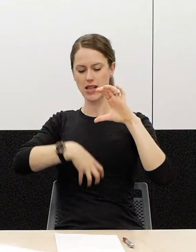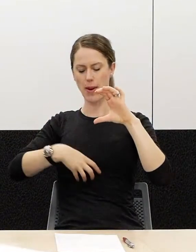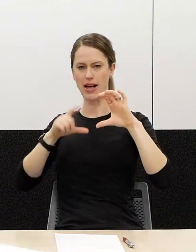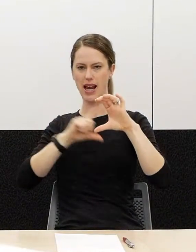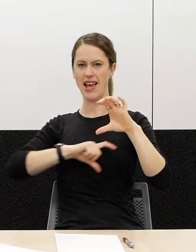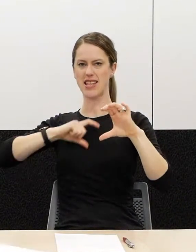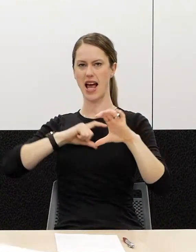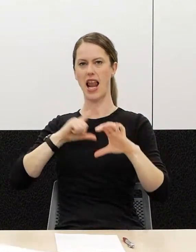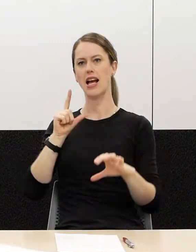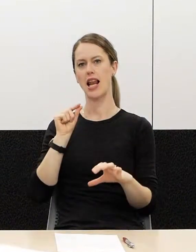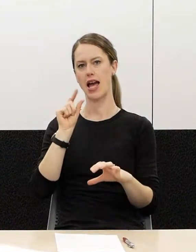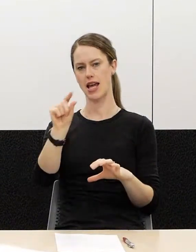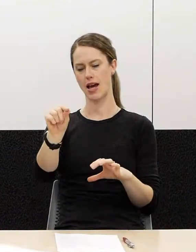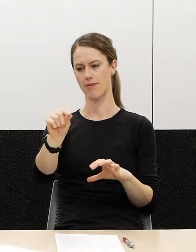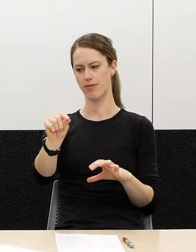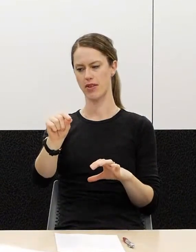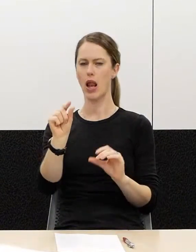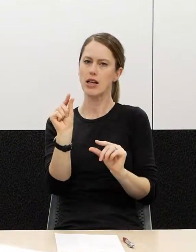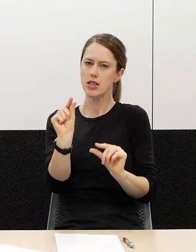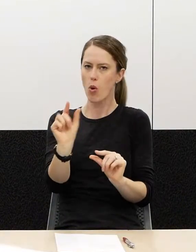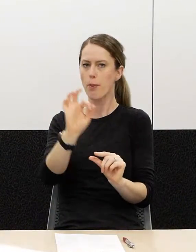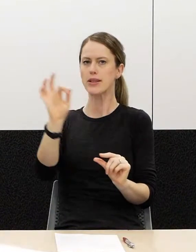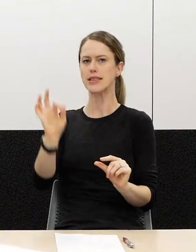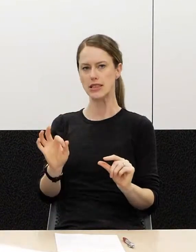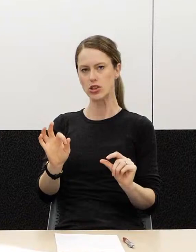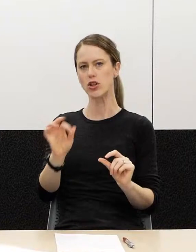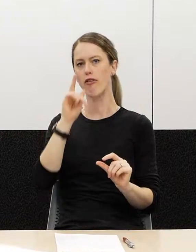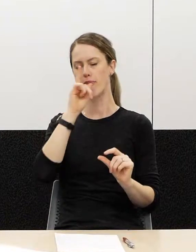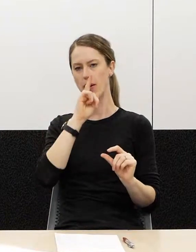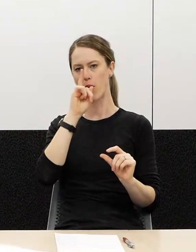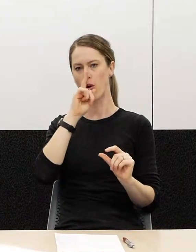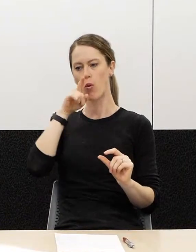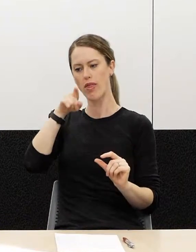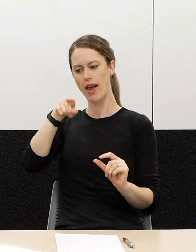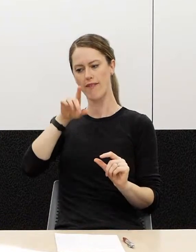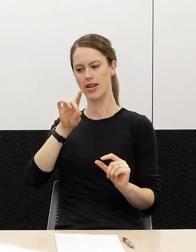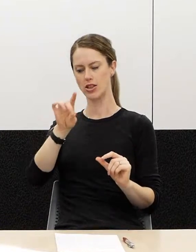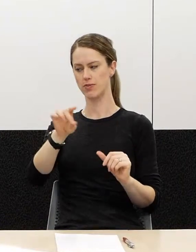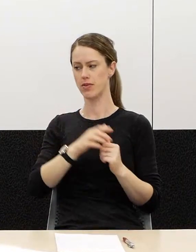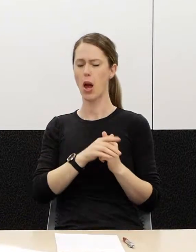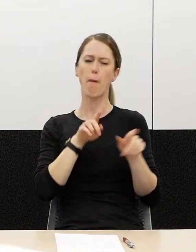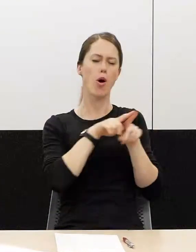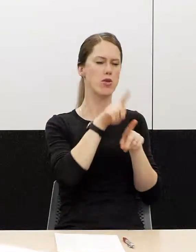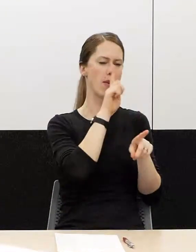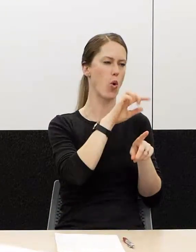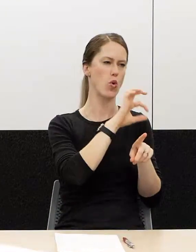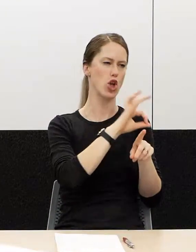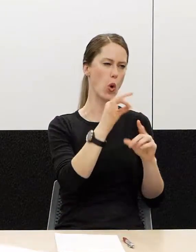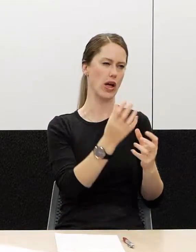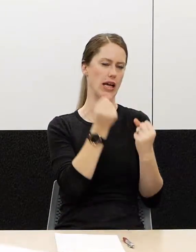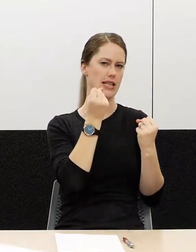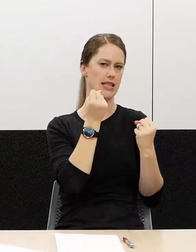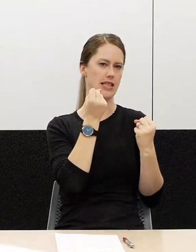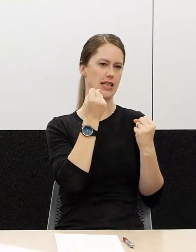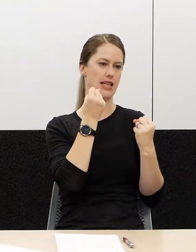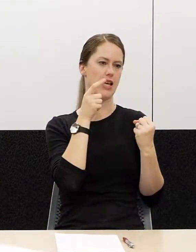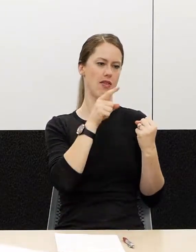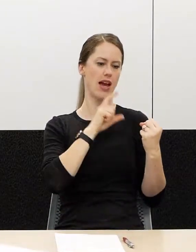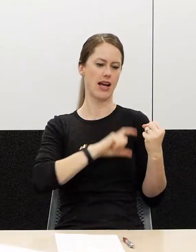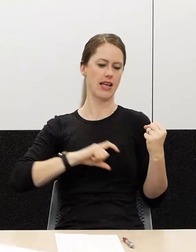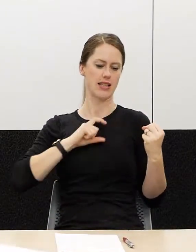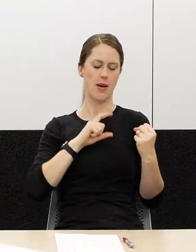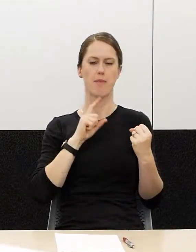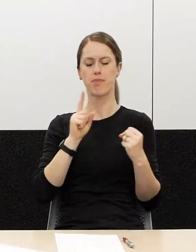many, many years later in a small proportion of people with that infection. The majority do not go on to get stomach